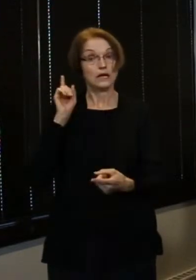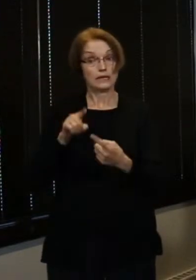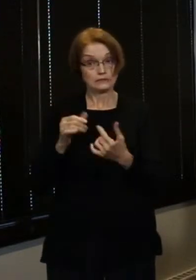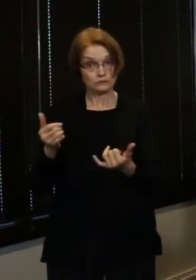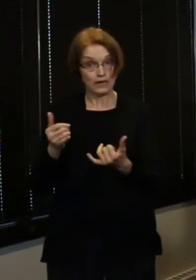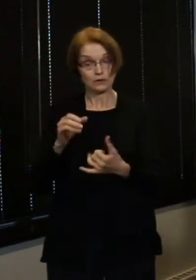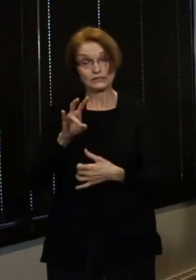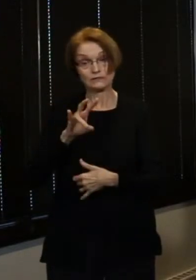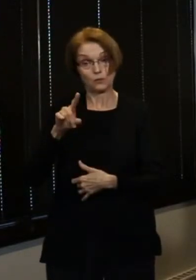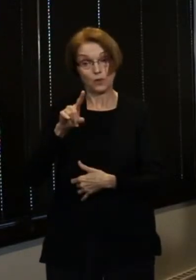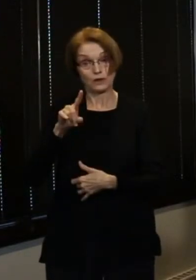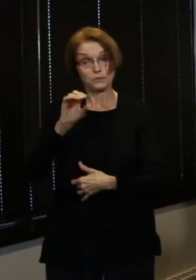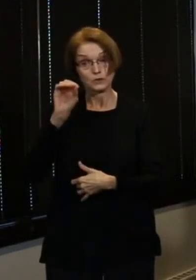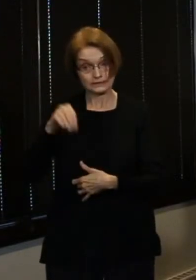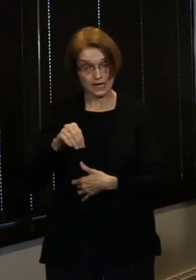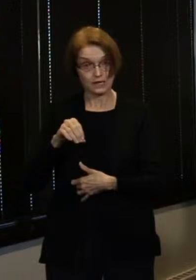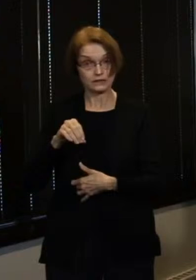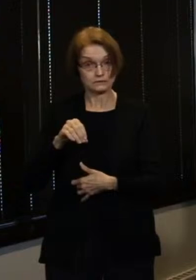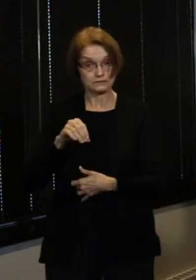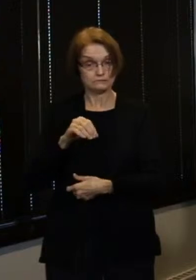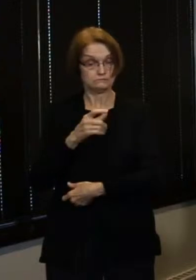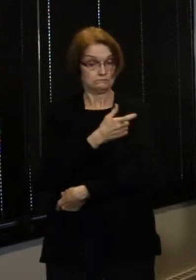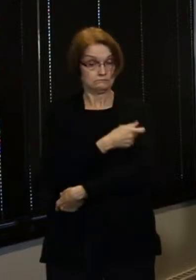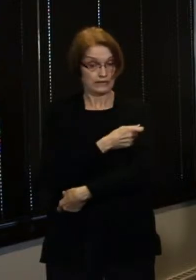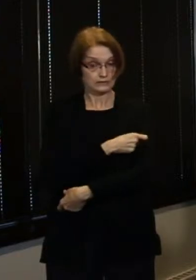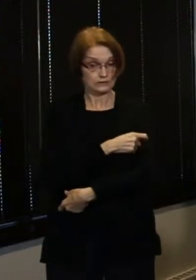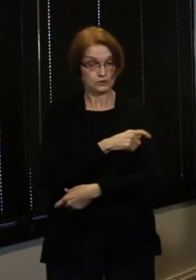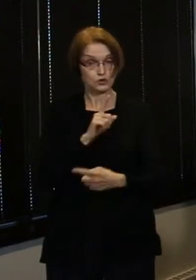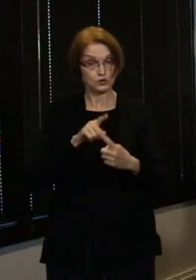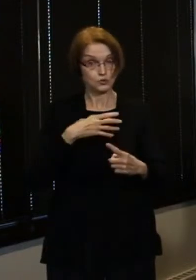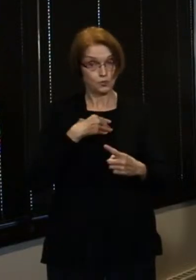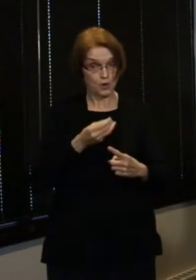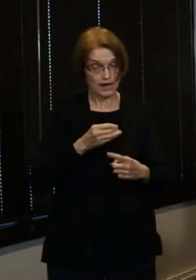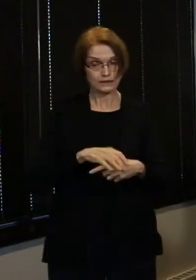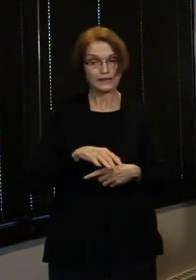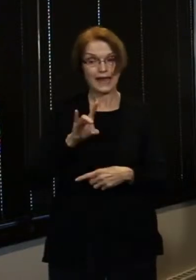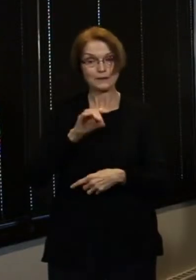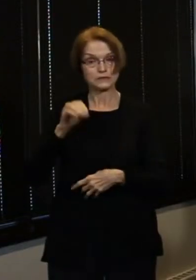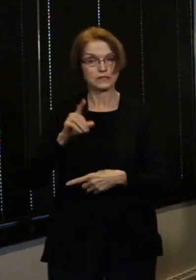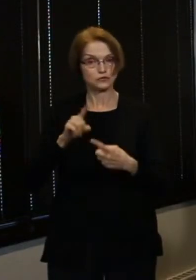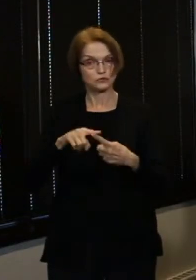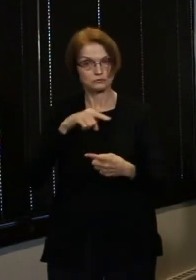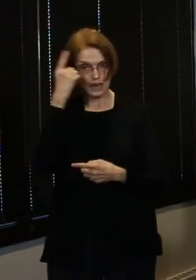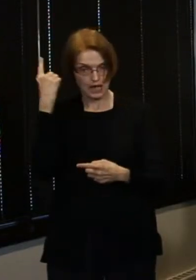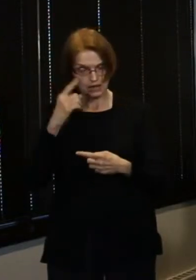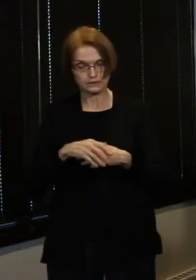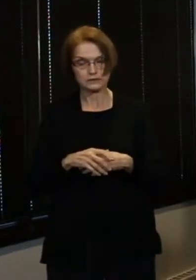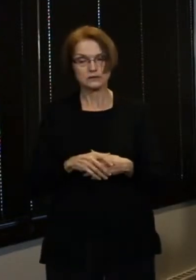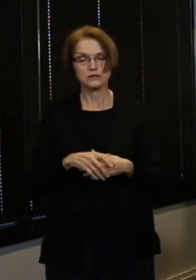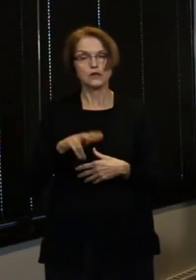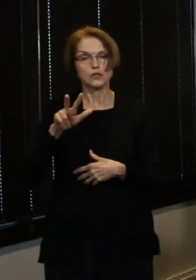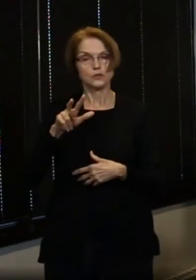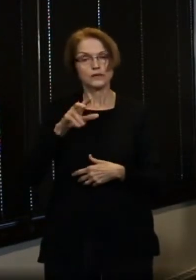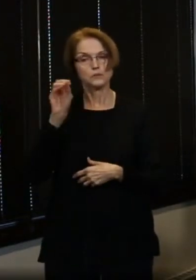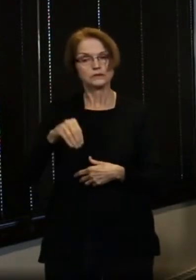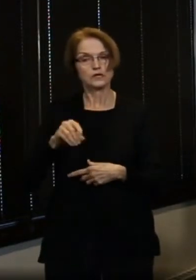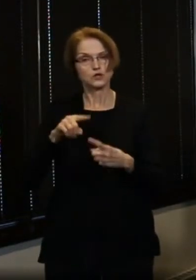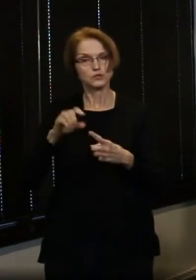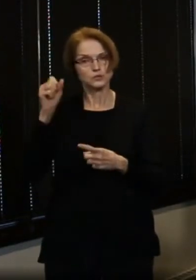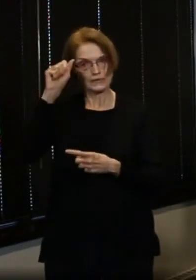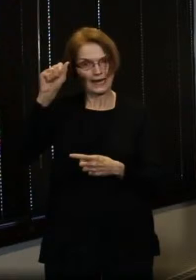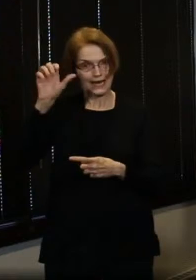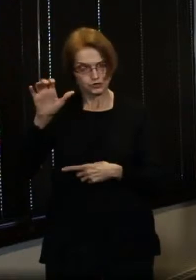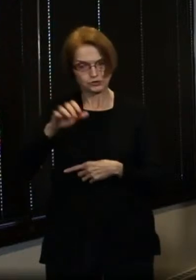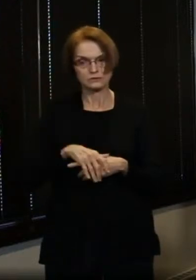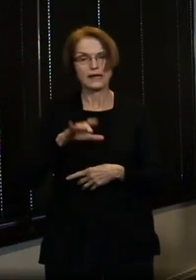of doses were administered to white patients, 8% to black patients, 3% to Asian patients, and